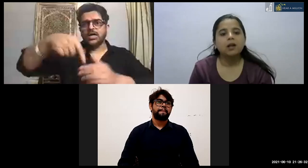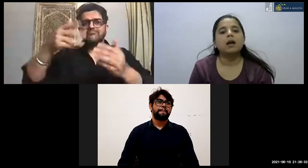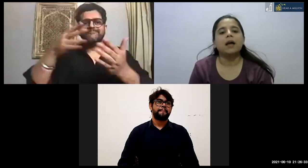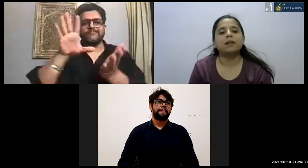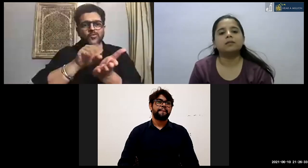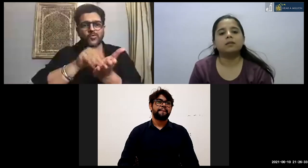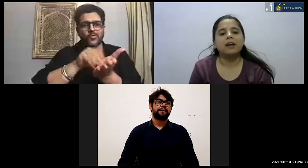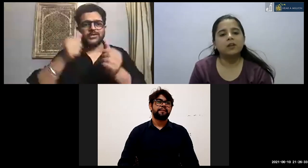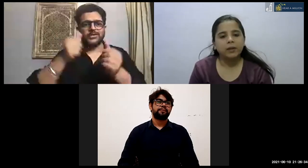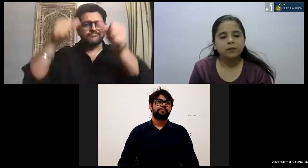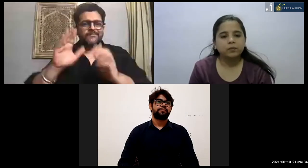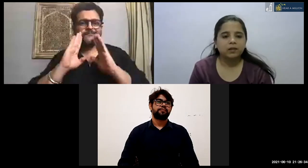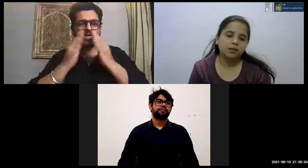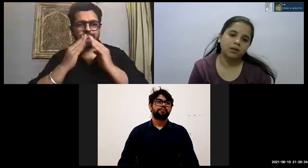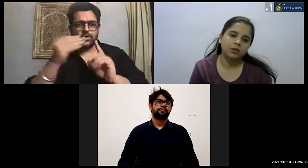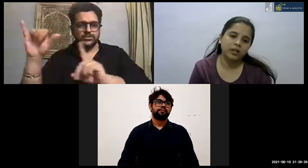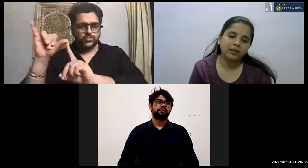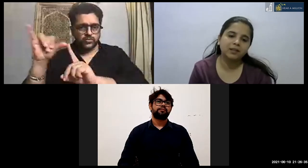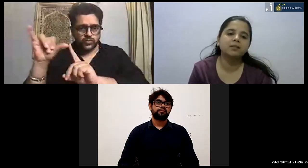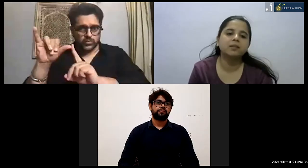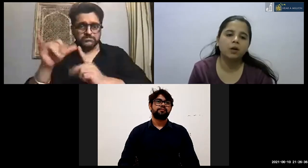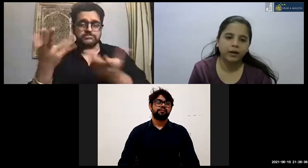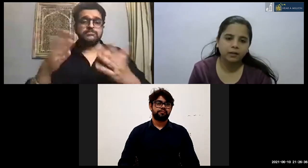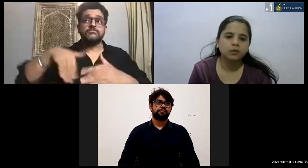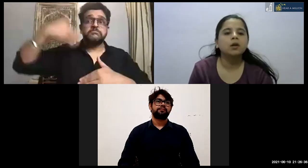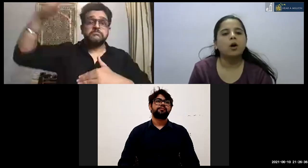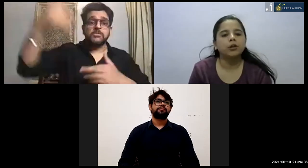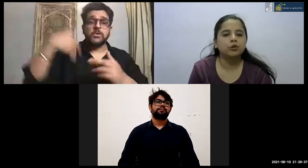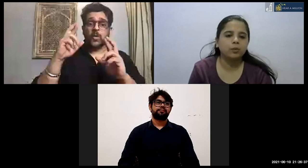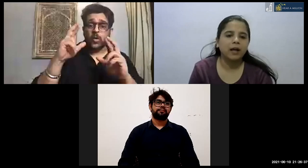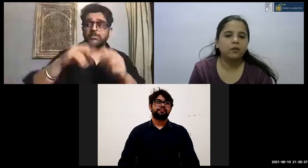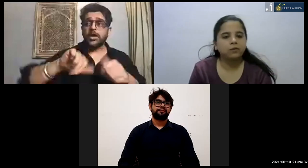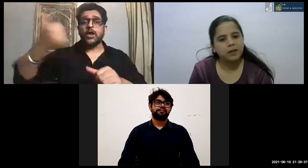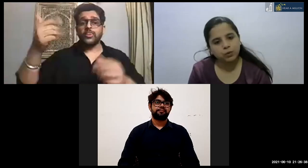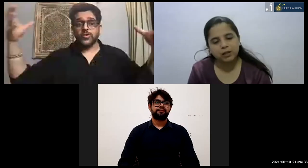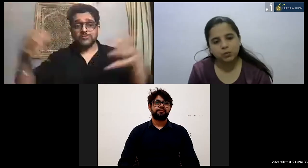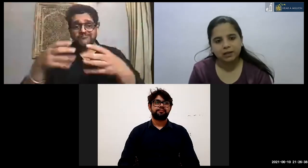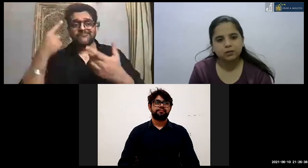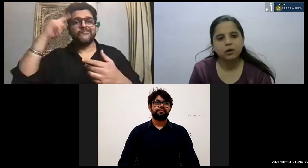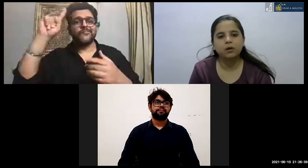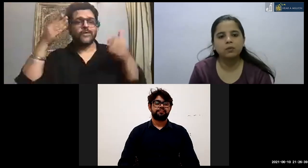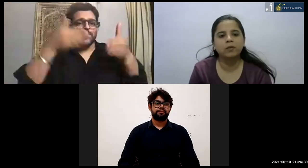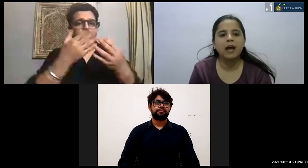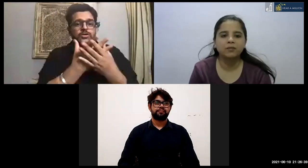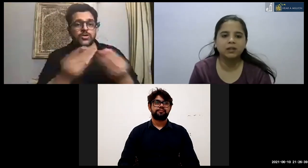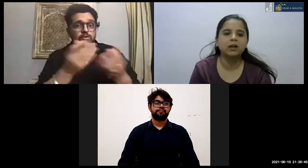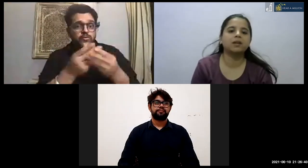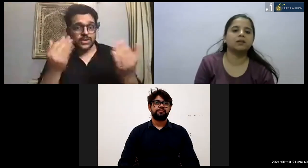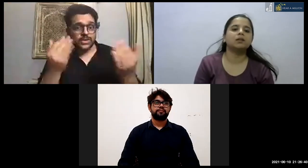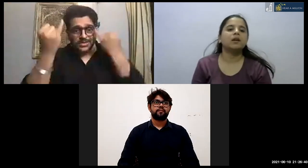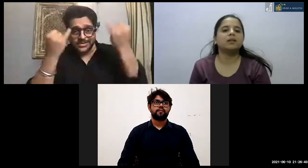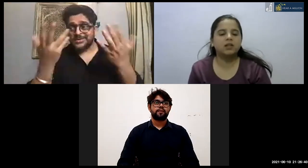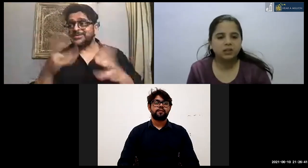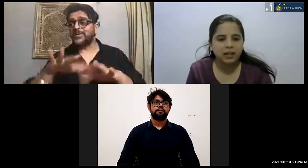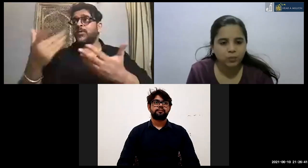things, and I will be sharing this recording on YouTube and on Facebook as well. So I hope we will have the